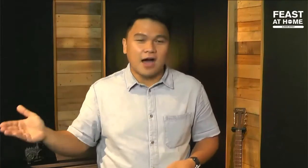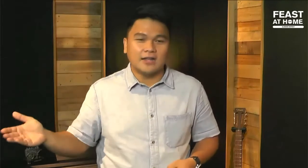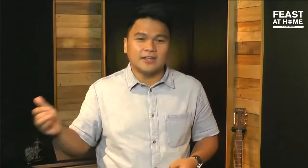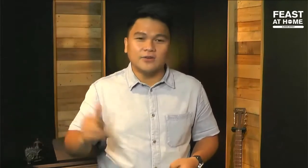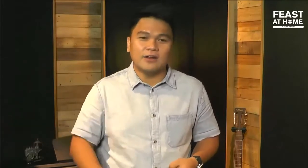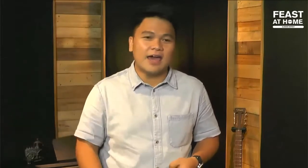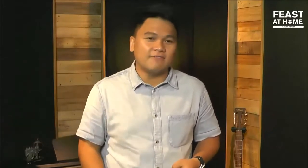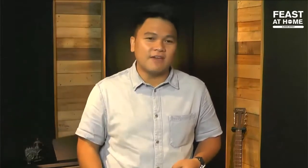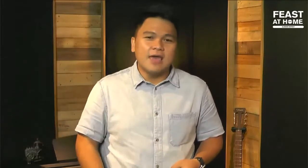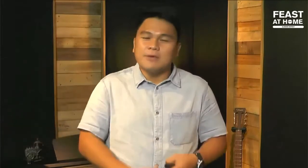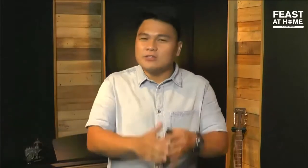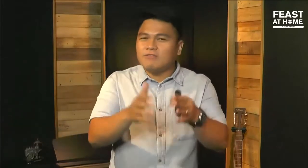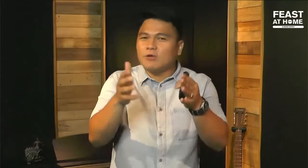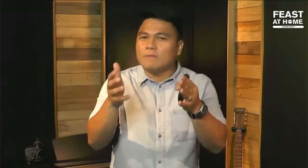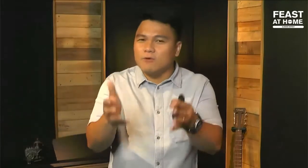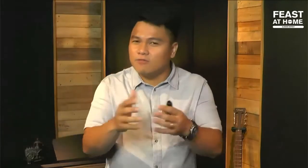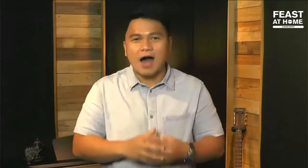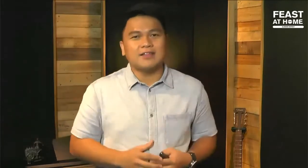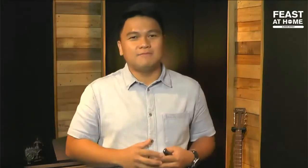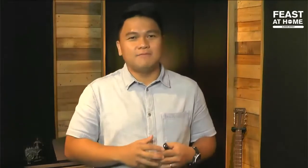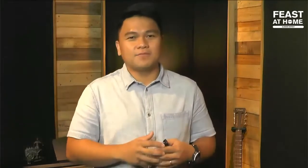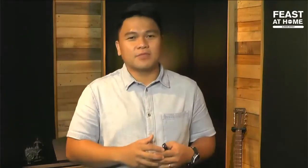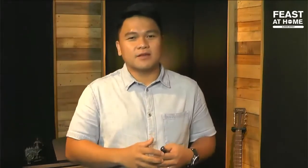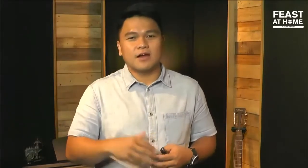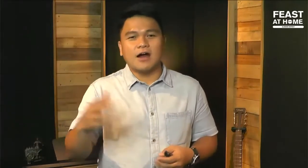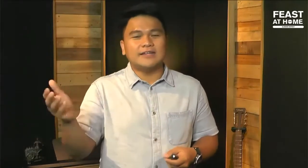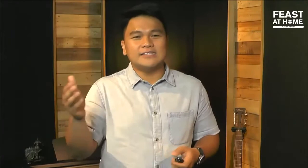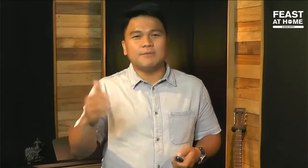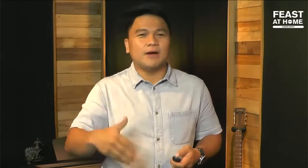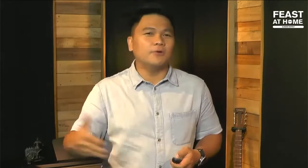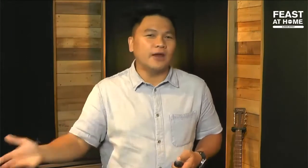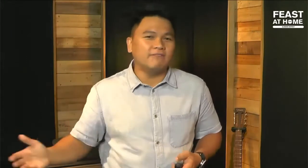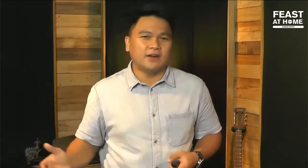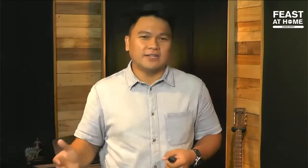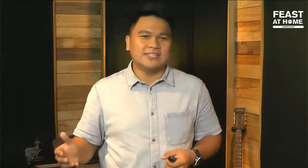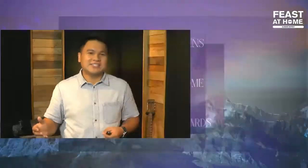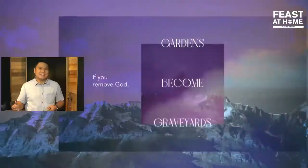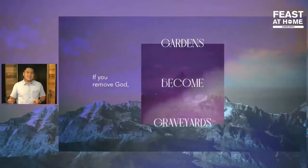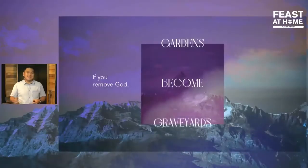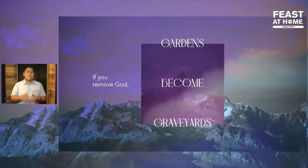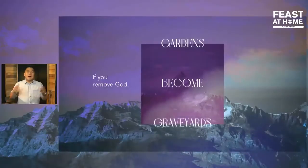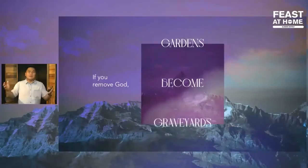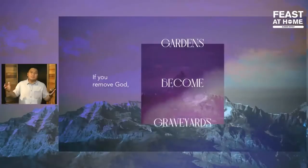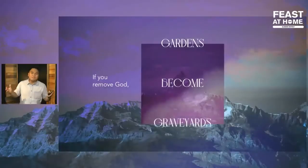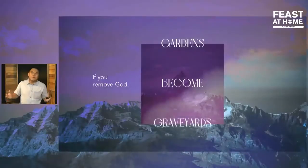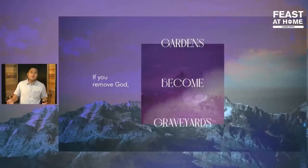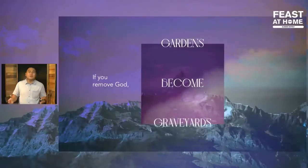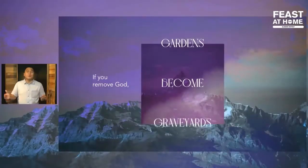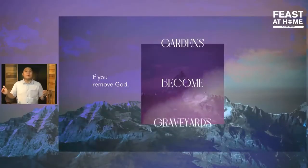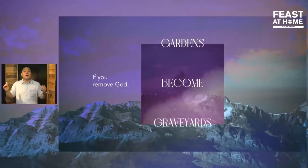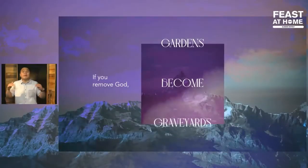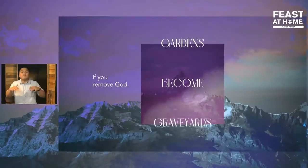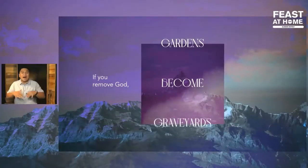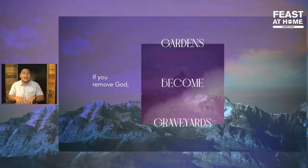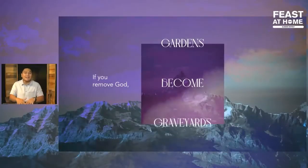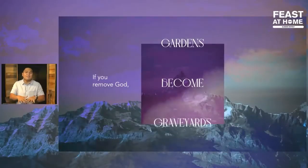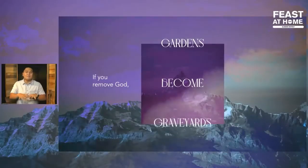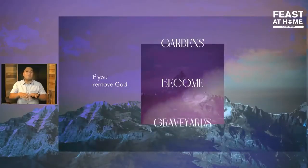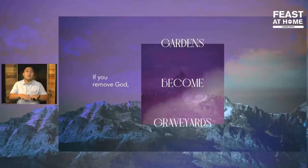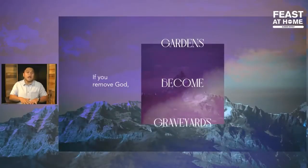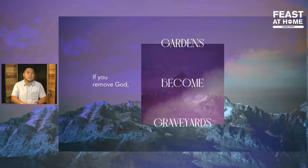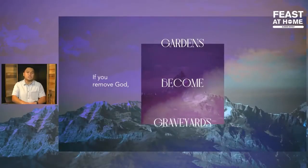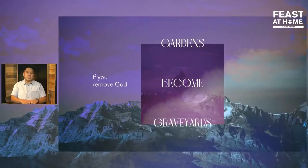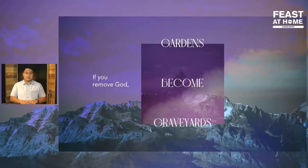have God in your life. Because if you remove God, gardens become graveyards. The mountain of beauty will become a valley